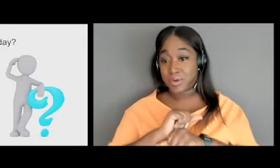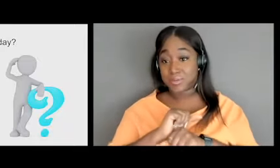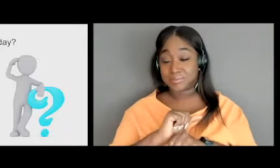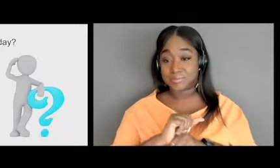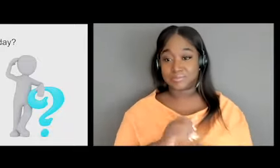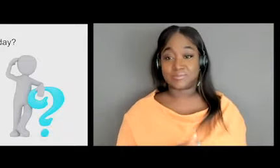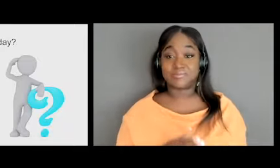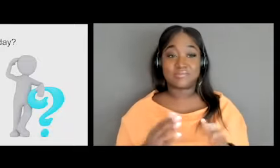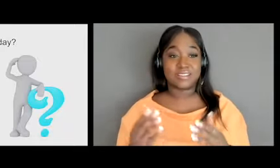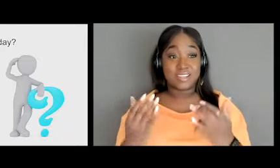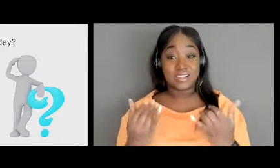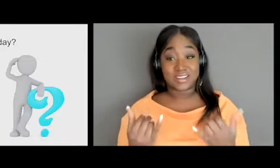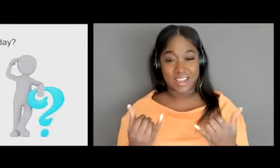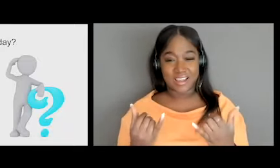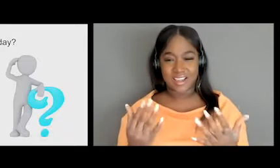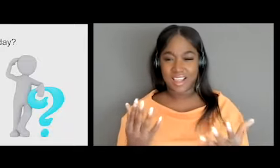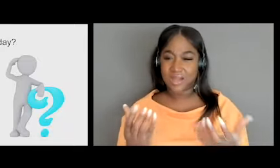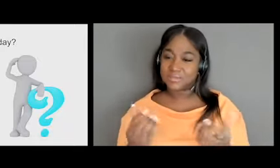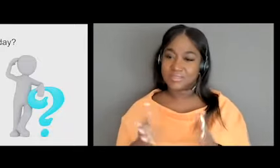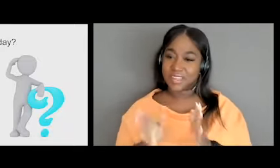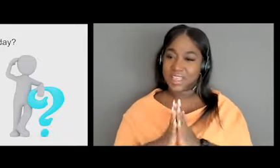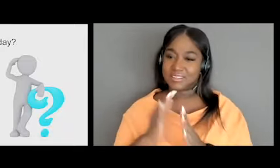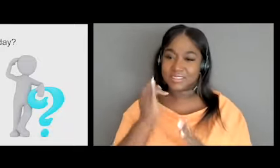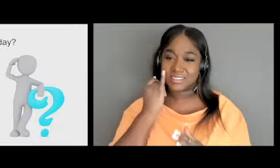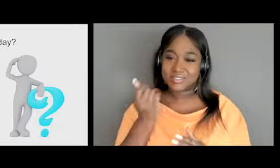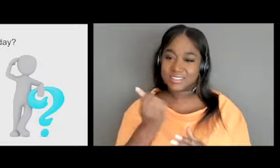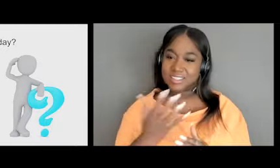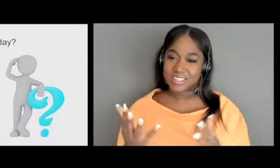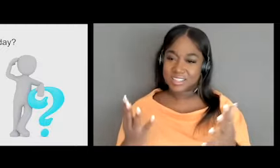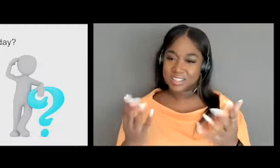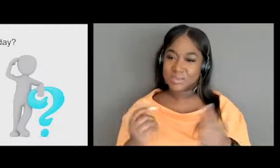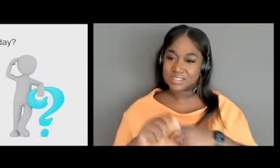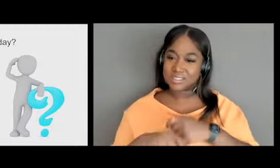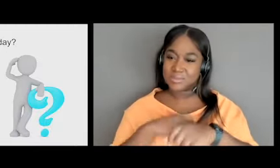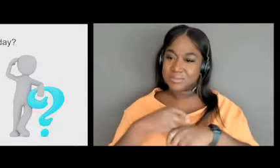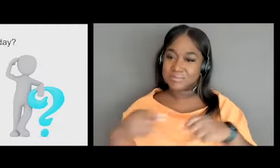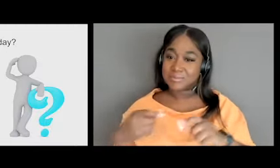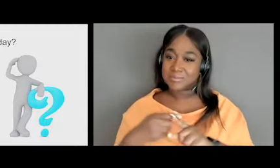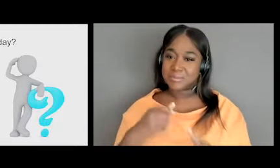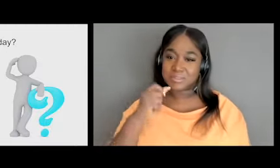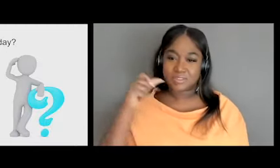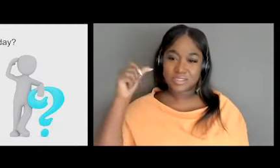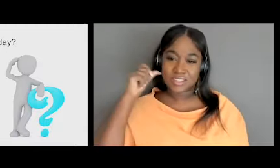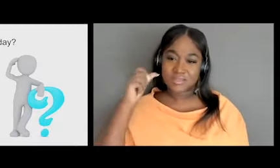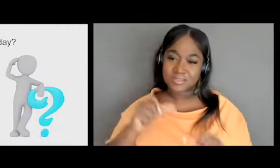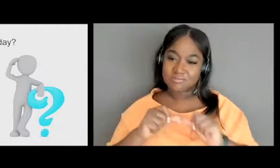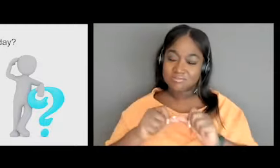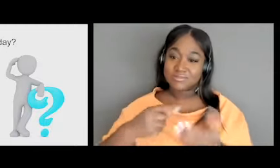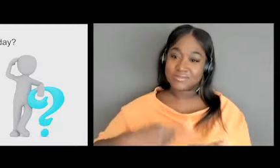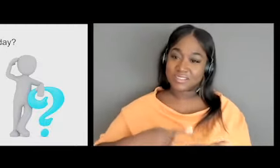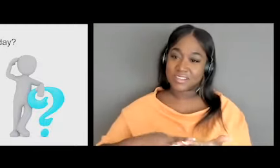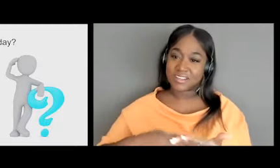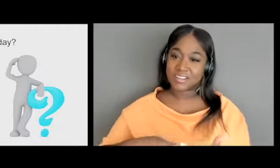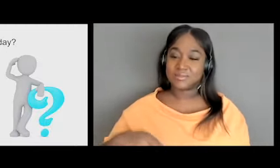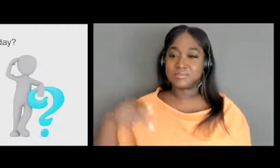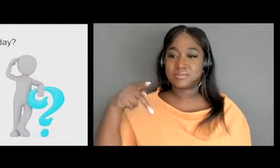ends to tie up from yesterday. And I actually asked Polly Okuniev to rejoin us